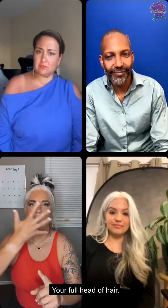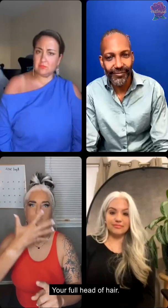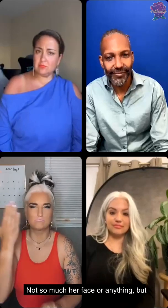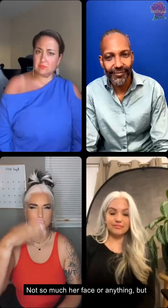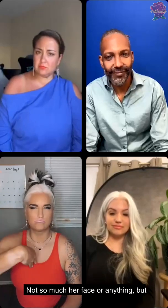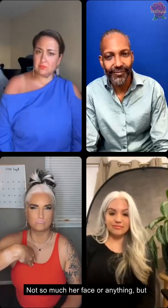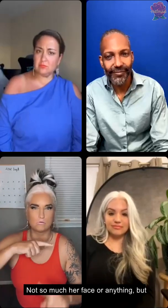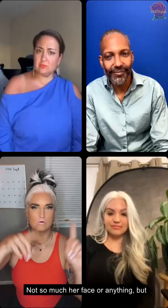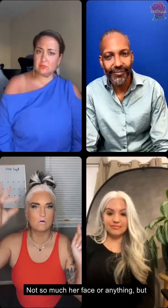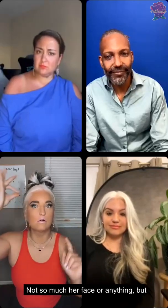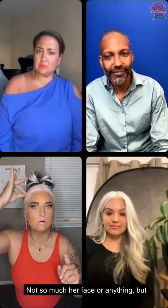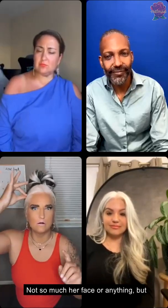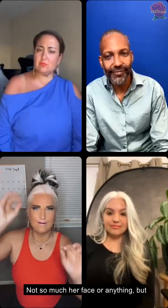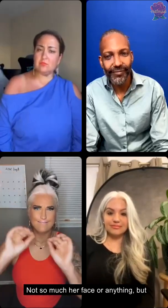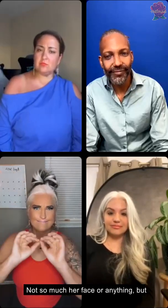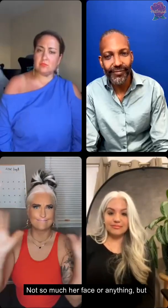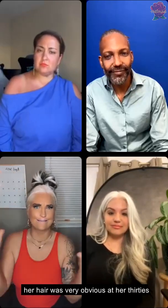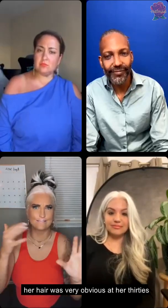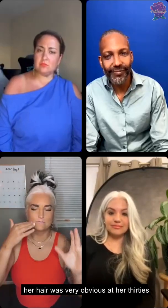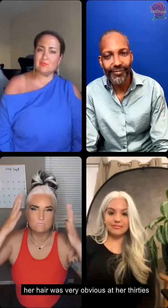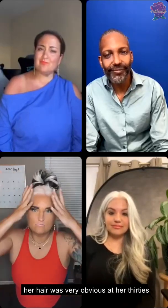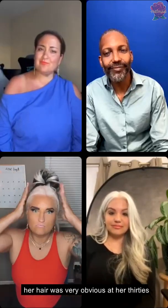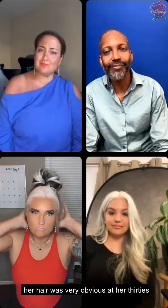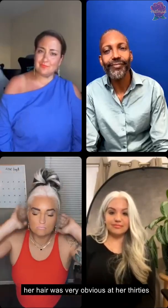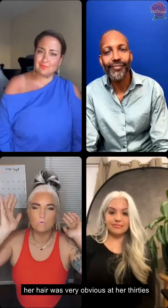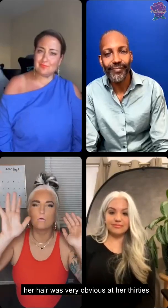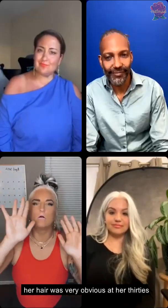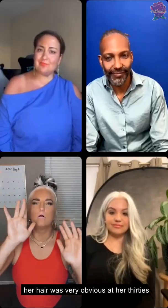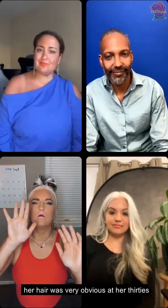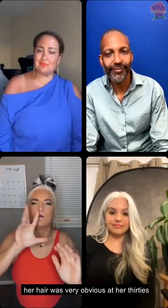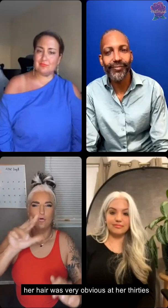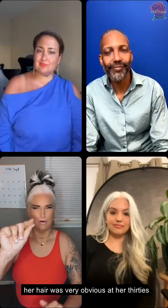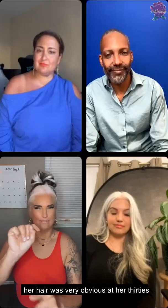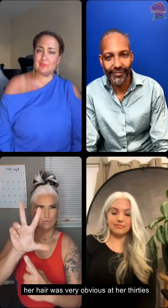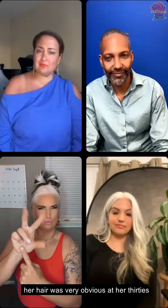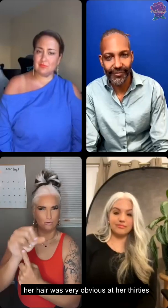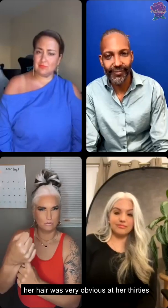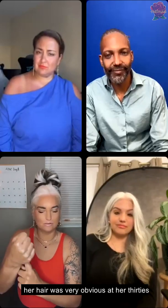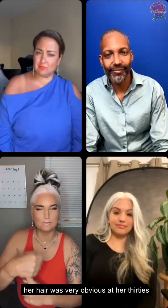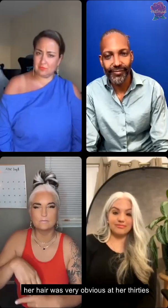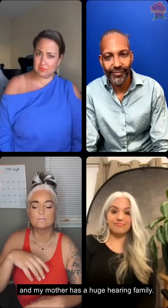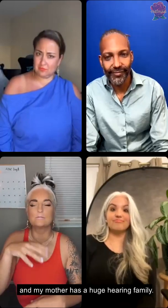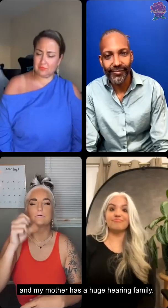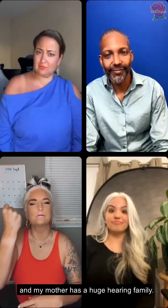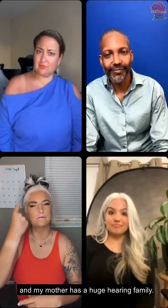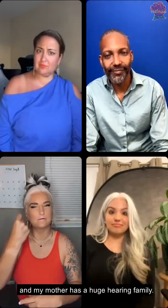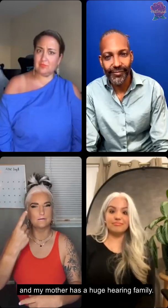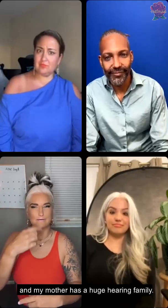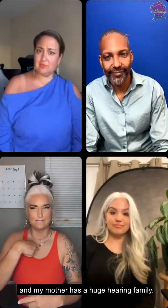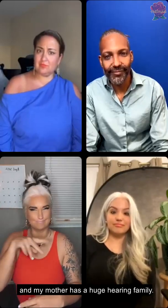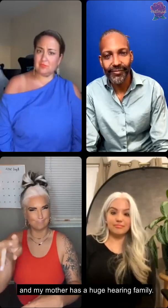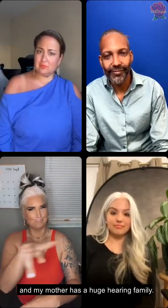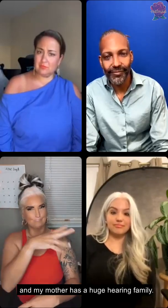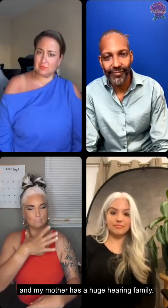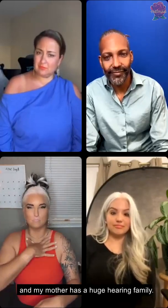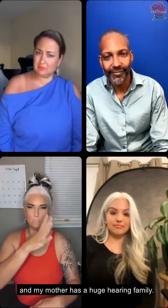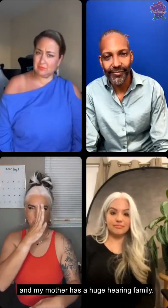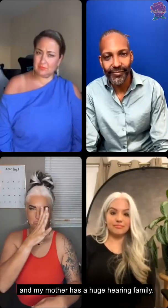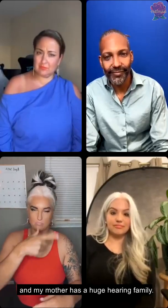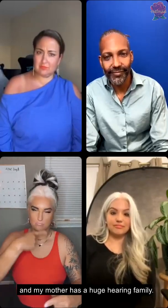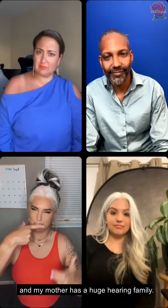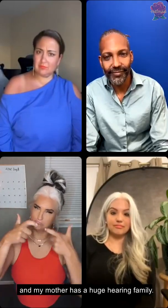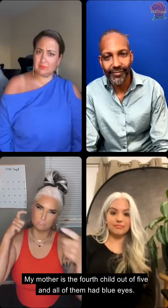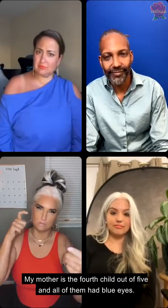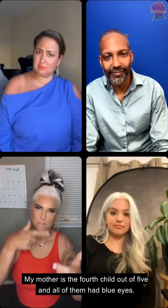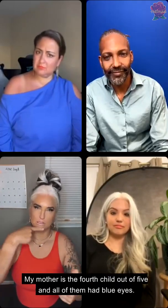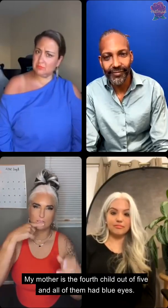hair. Not so much her face or anything, but her hair was very obvious at her 30s. And